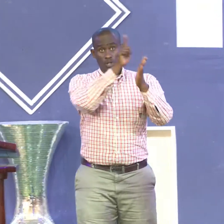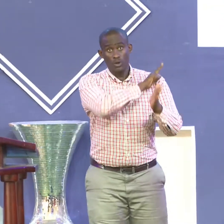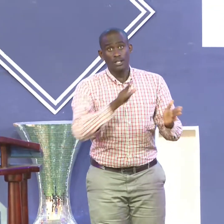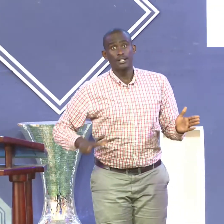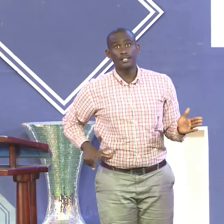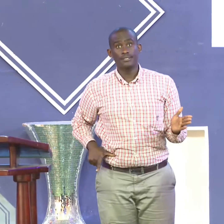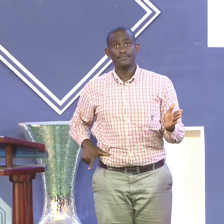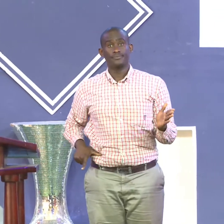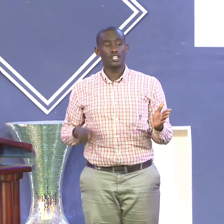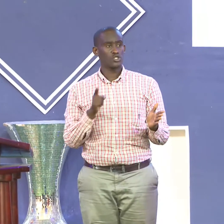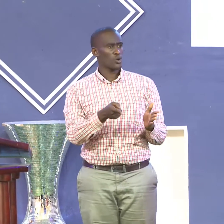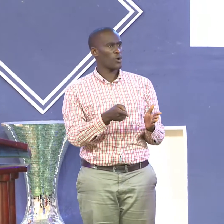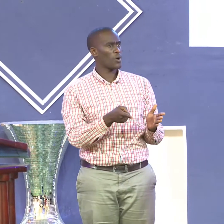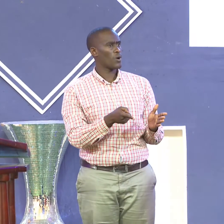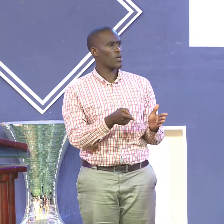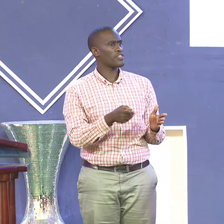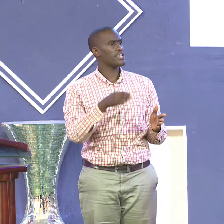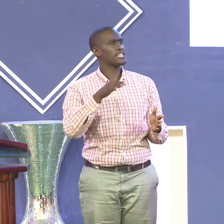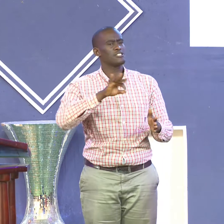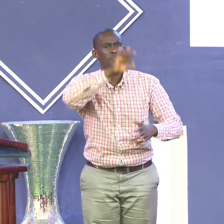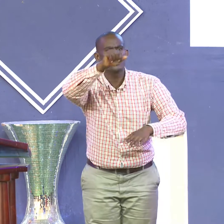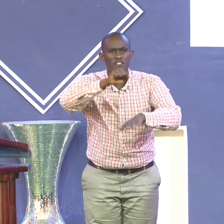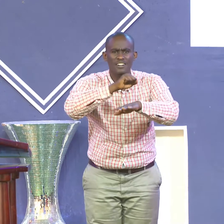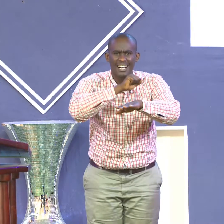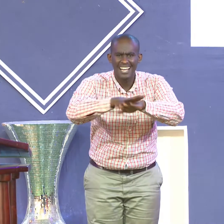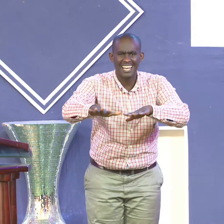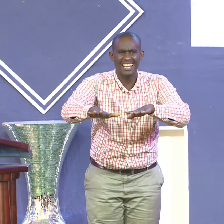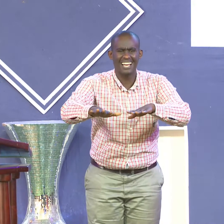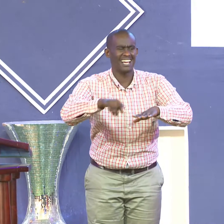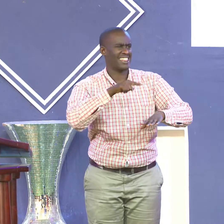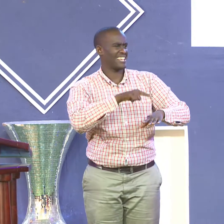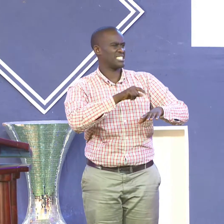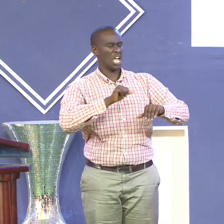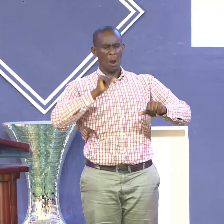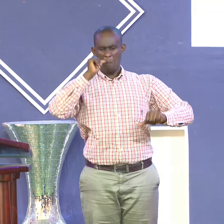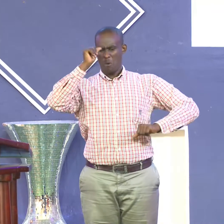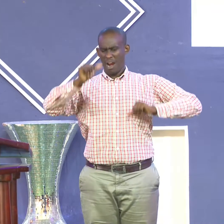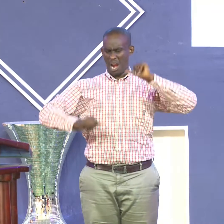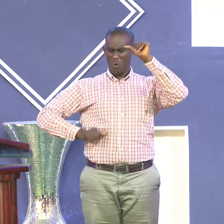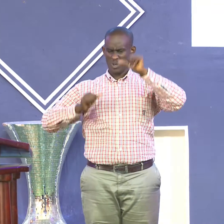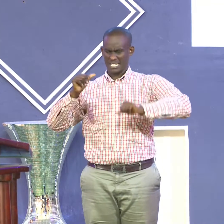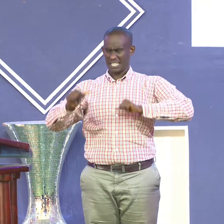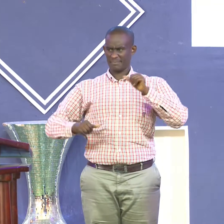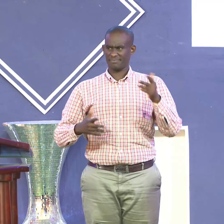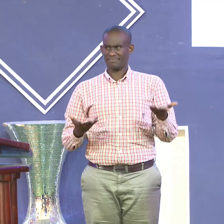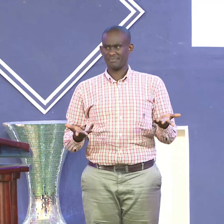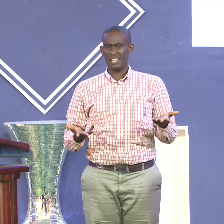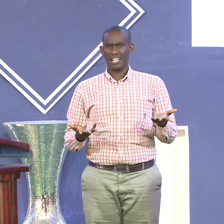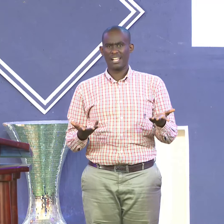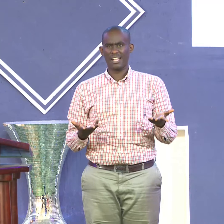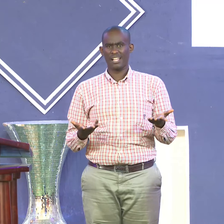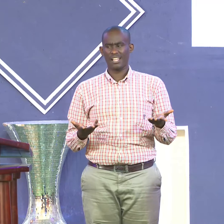Praise the Lord. The Canaanite spirit, the proud spirit.